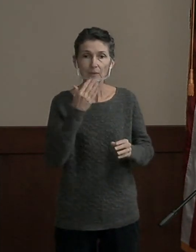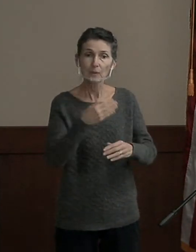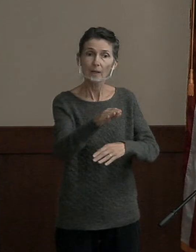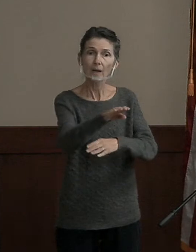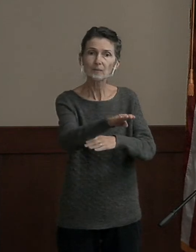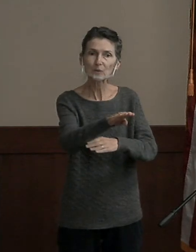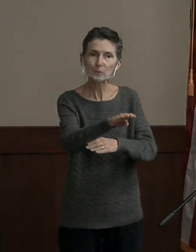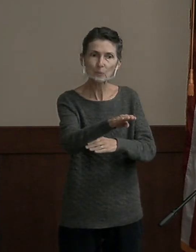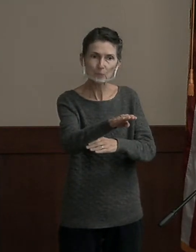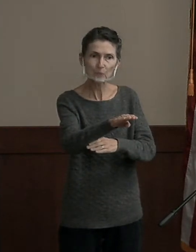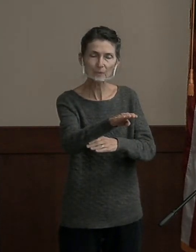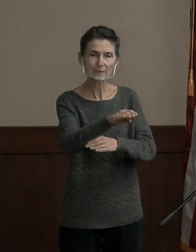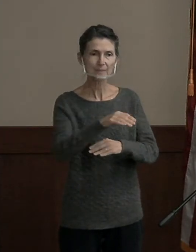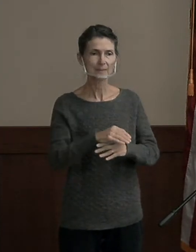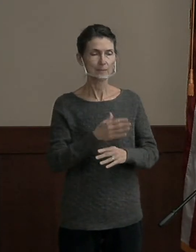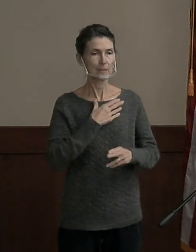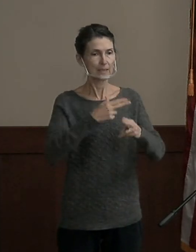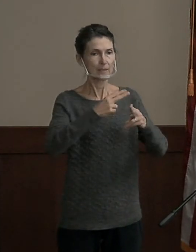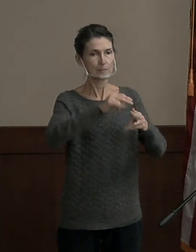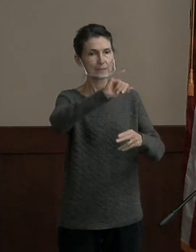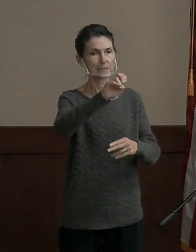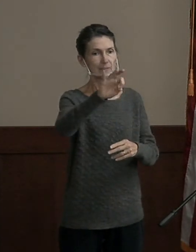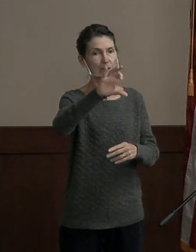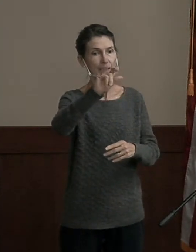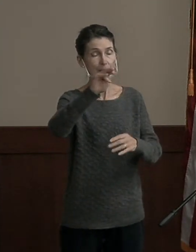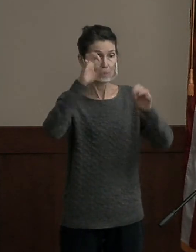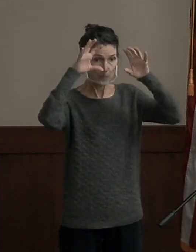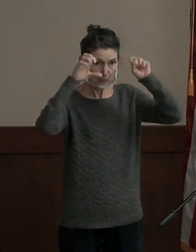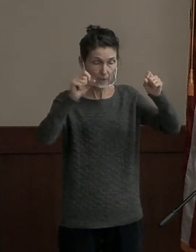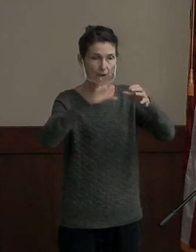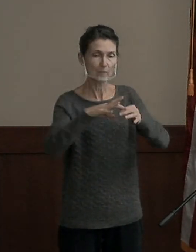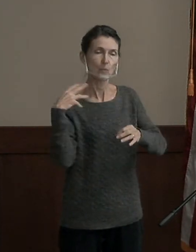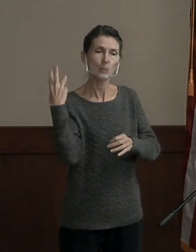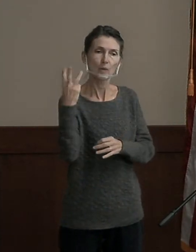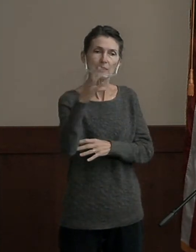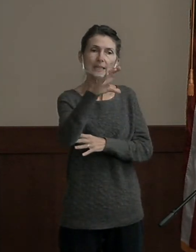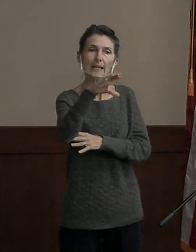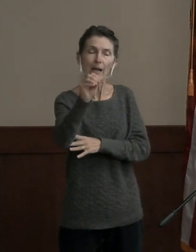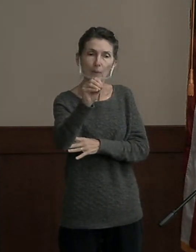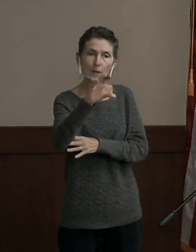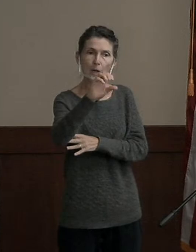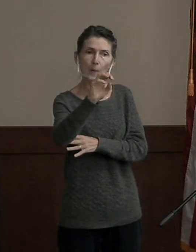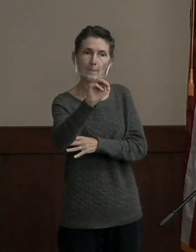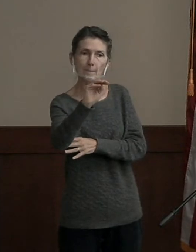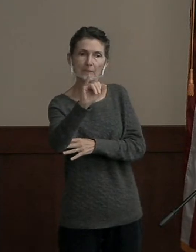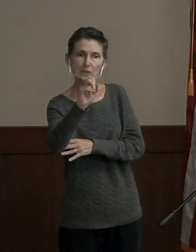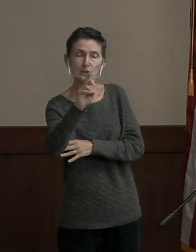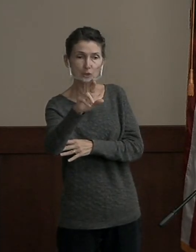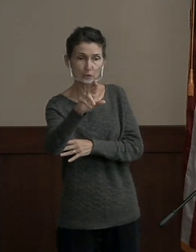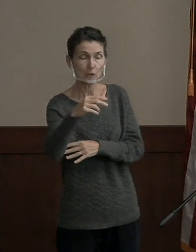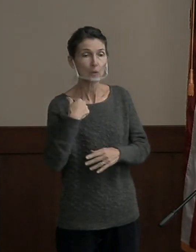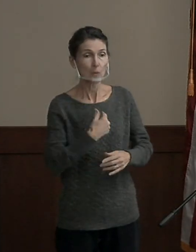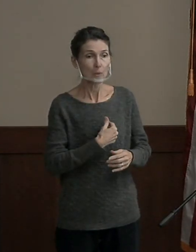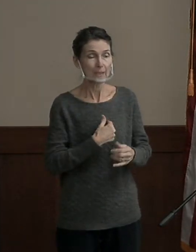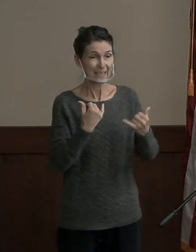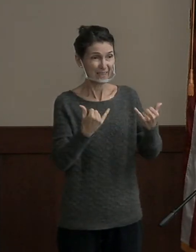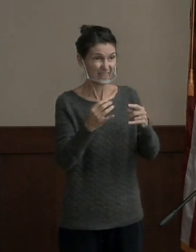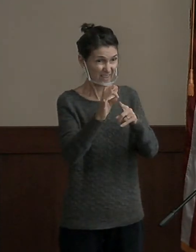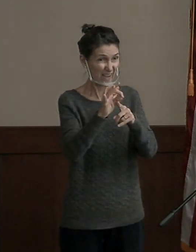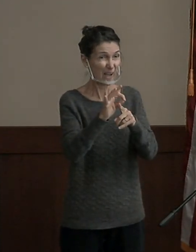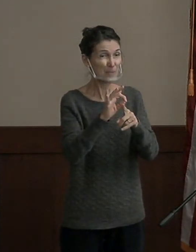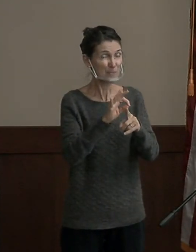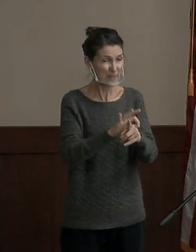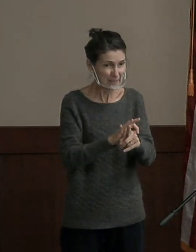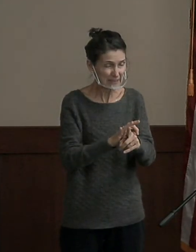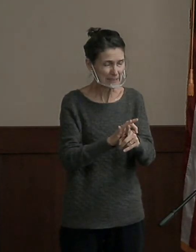Good afternoon. My name is Jeff Klein, President of the Washington County Commissioners. We are now 9 months into the